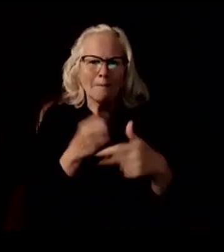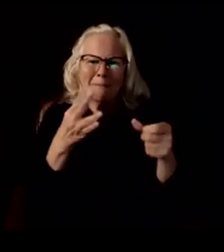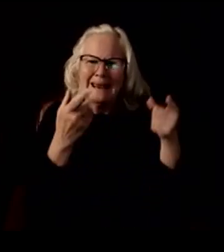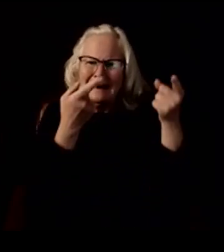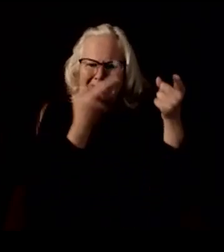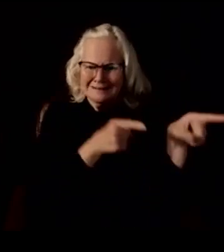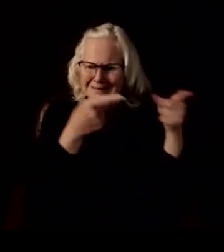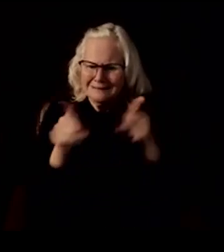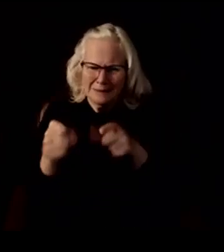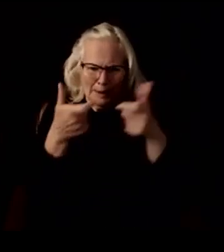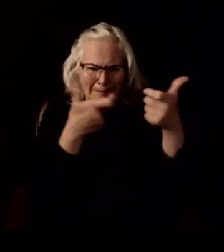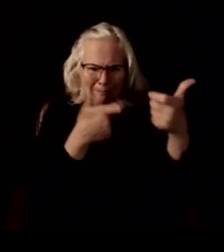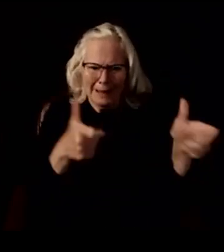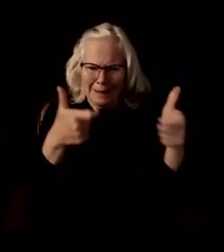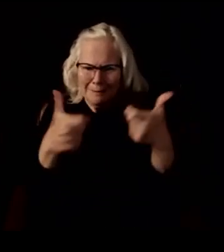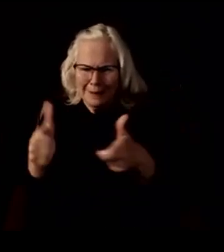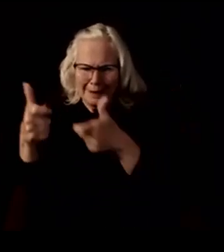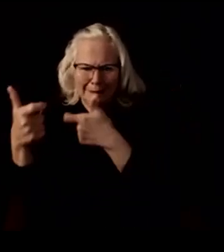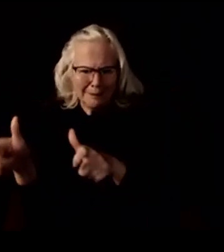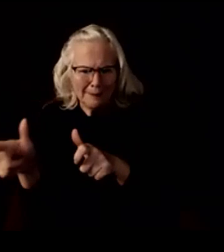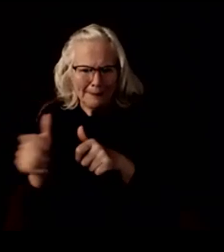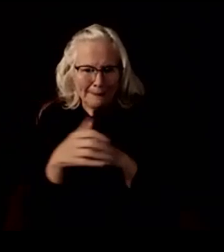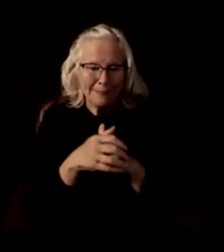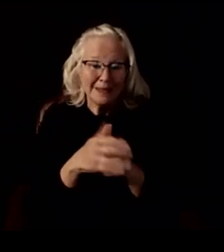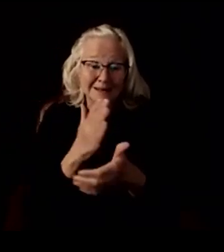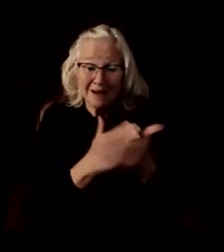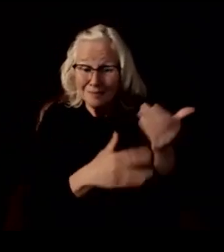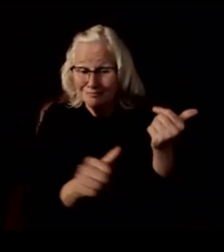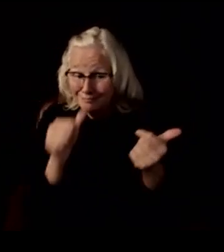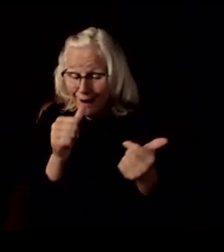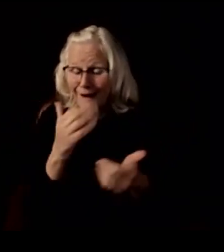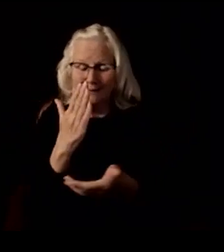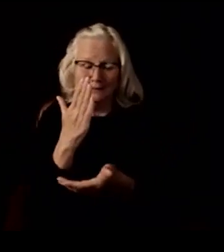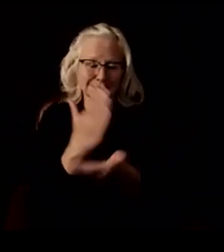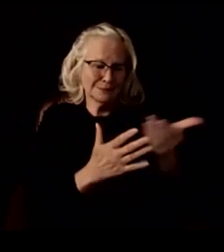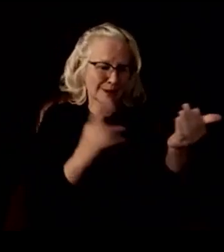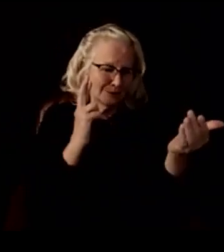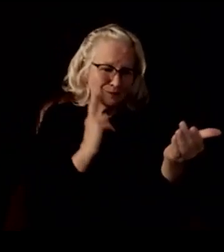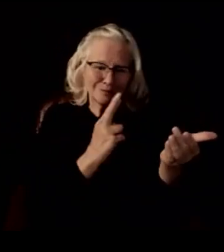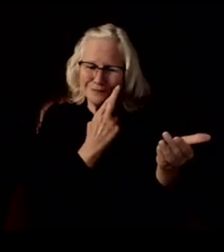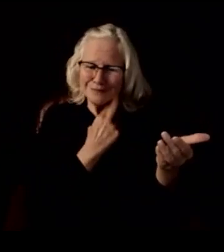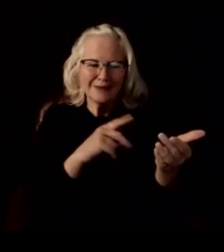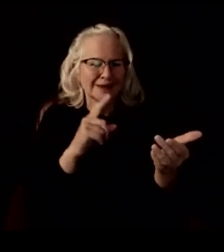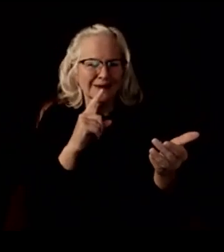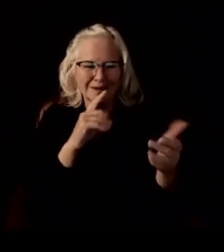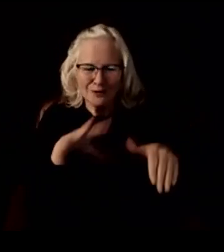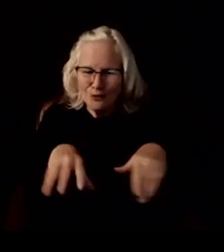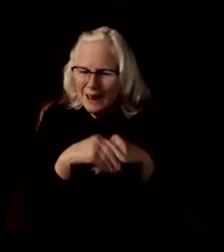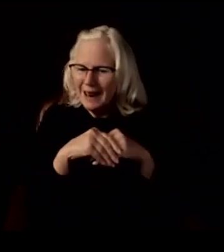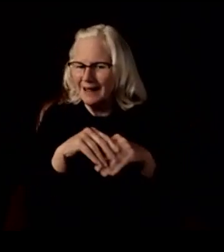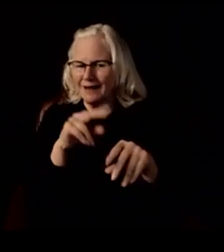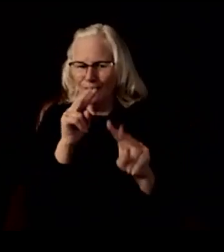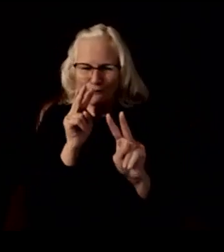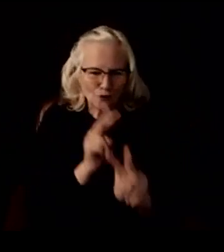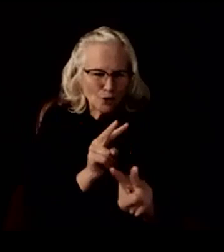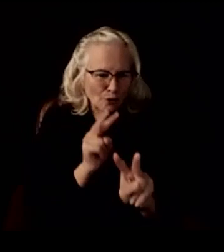and restaurants, but we're also seeing it with weddings, with funerals, and then with some of these,